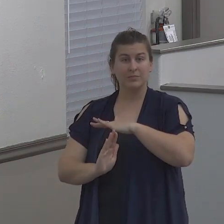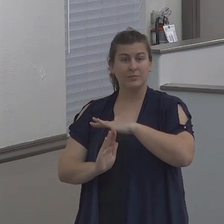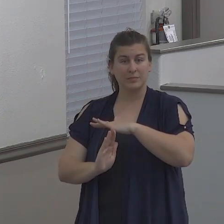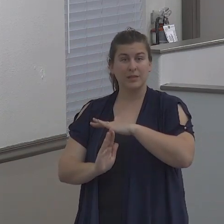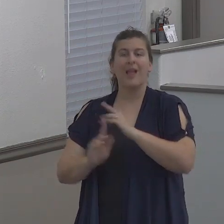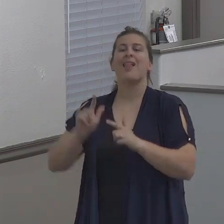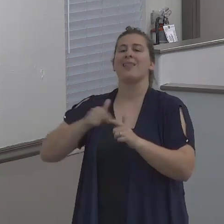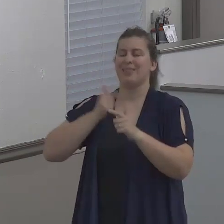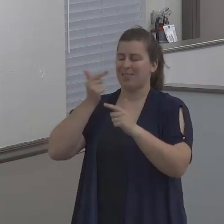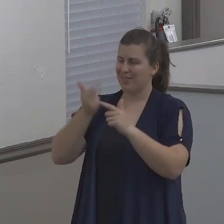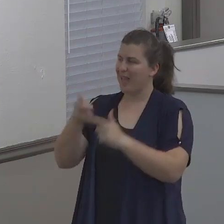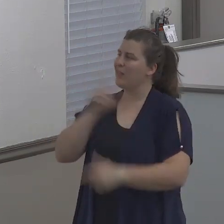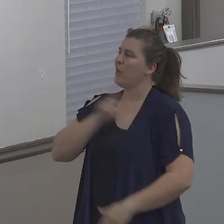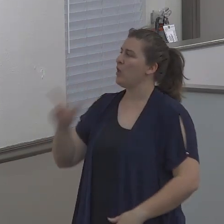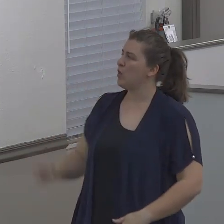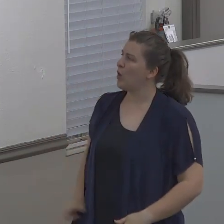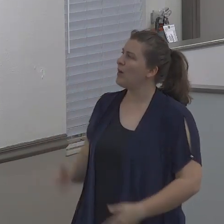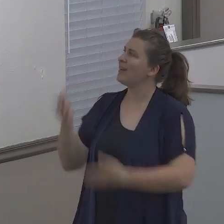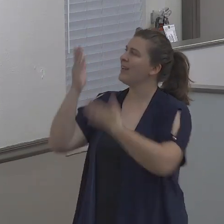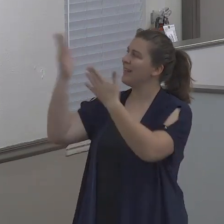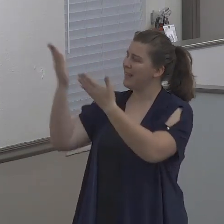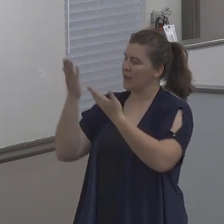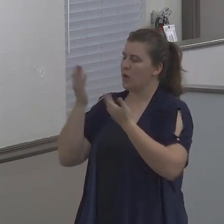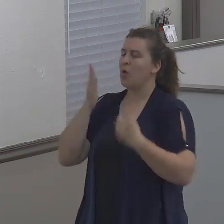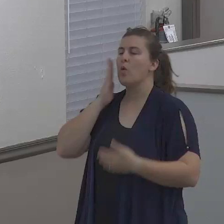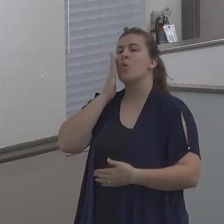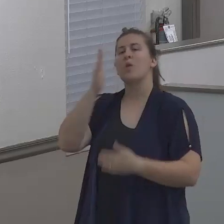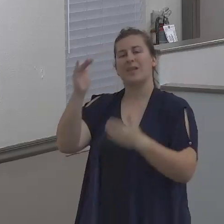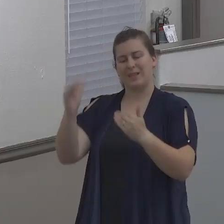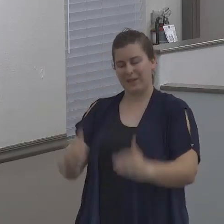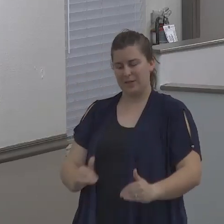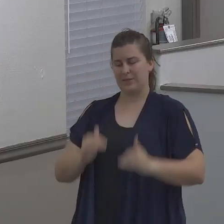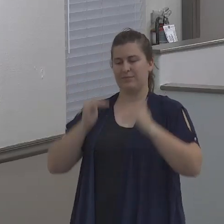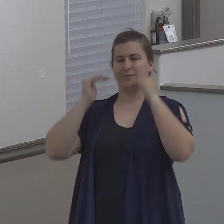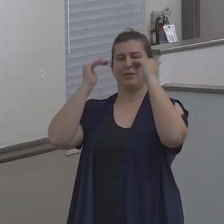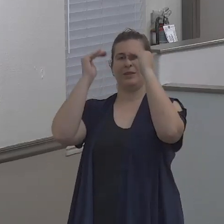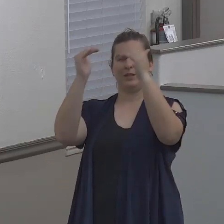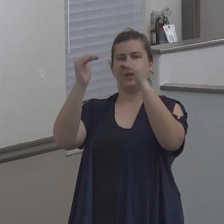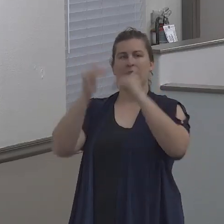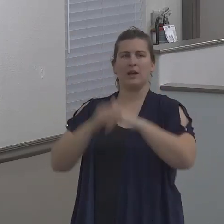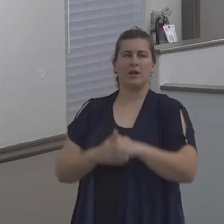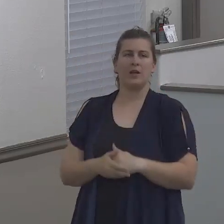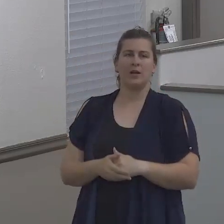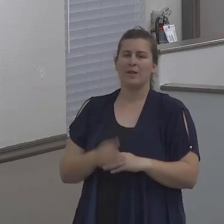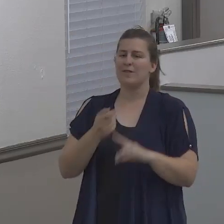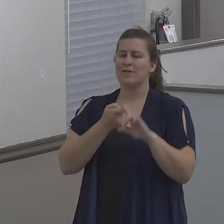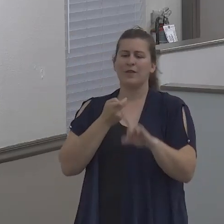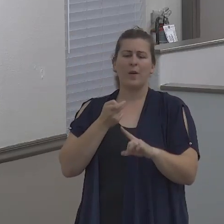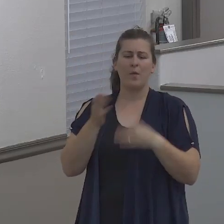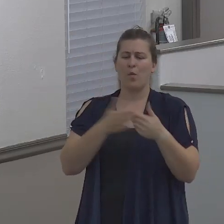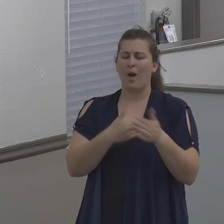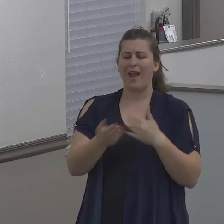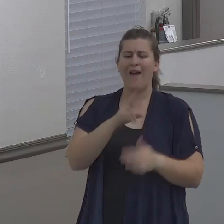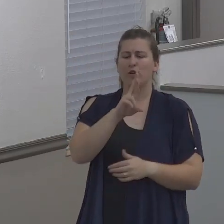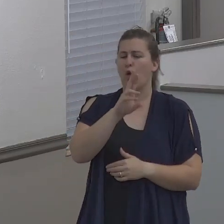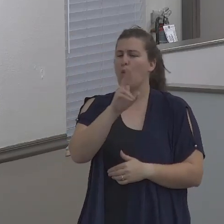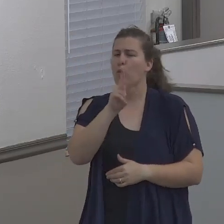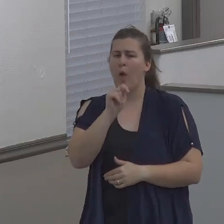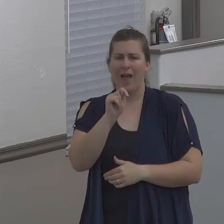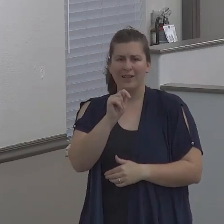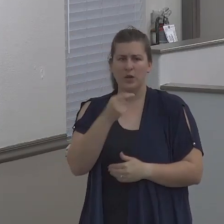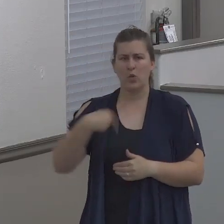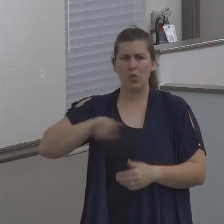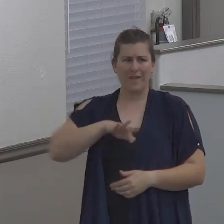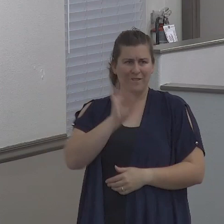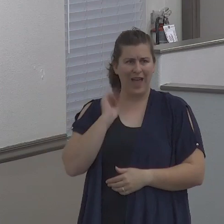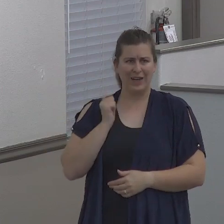the way of humility, then the Lord will lift us out in His time. He will lift us right out of